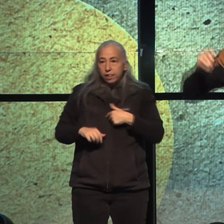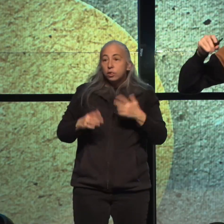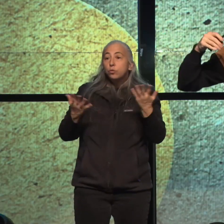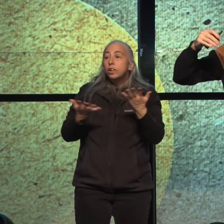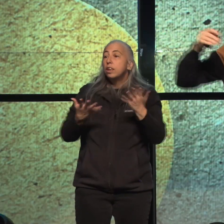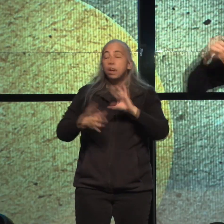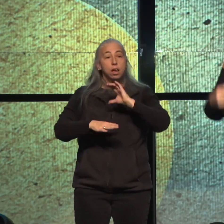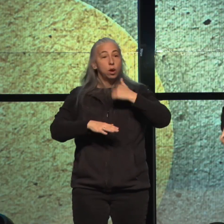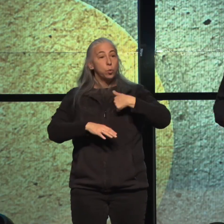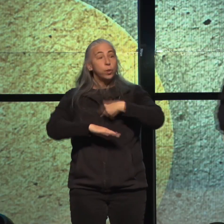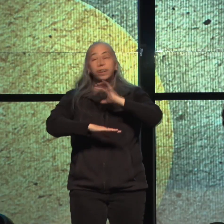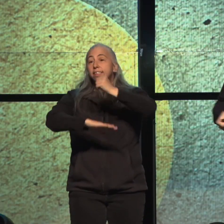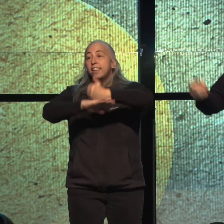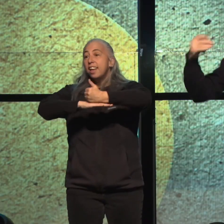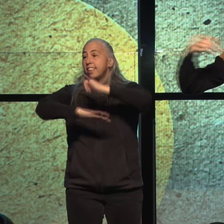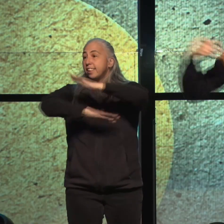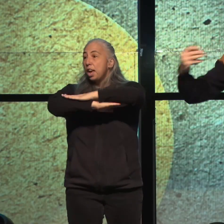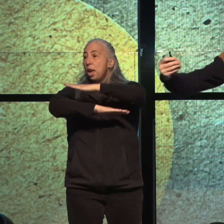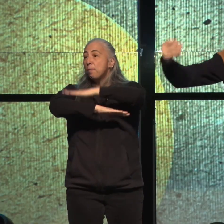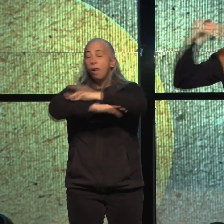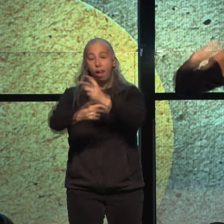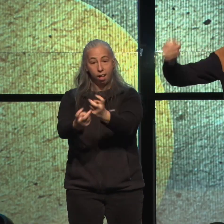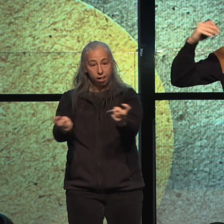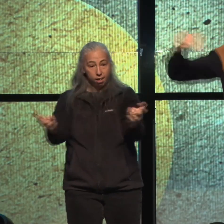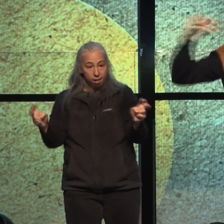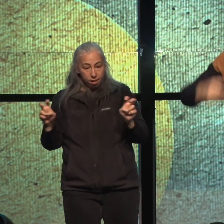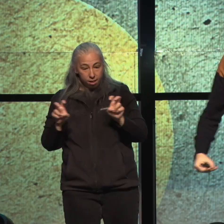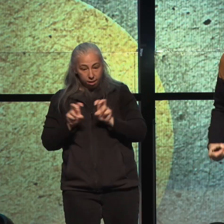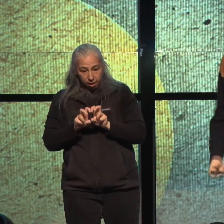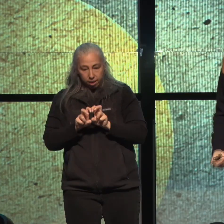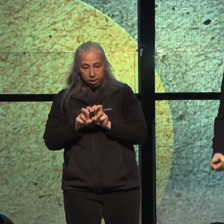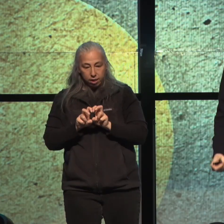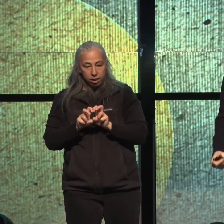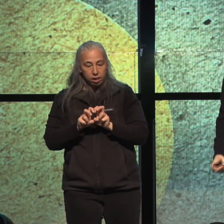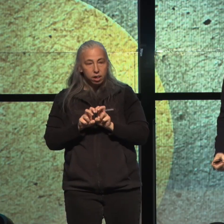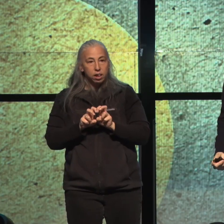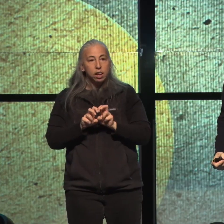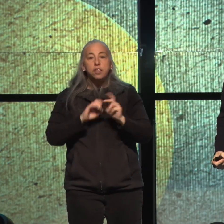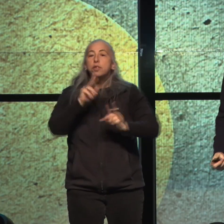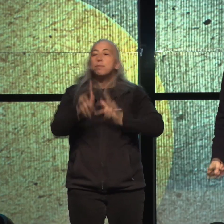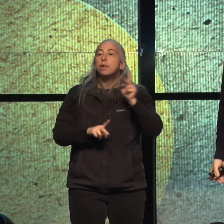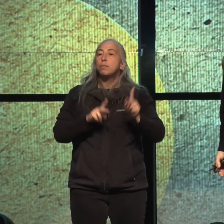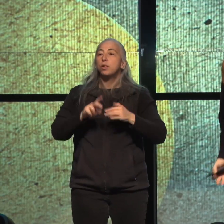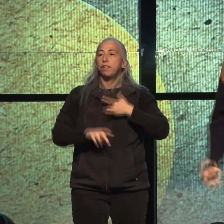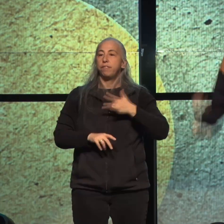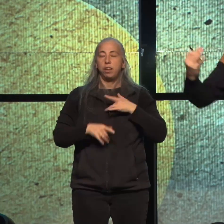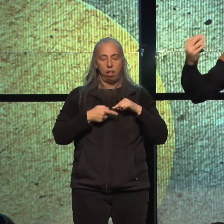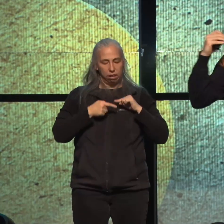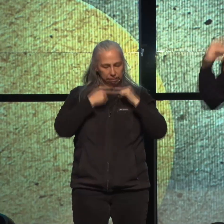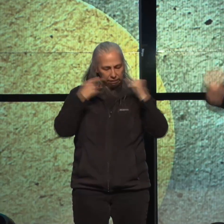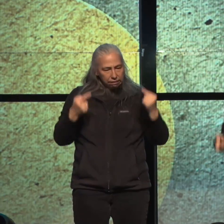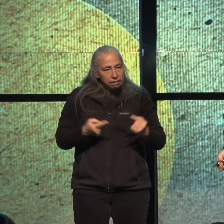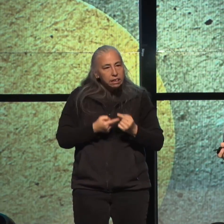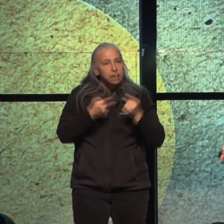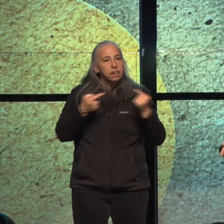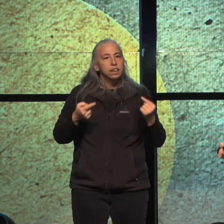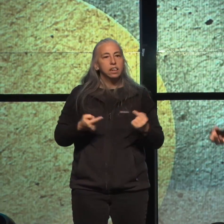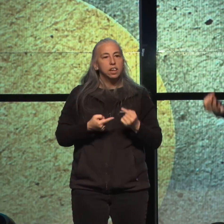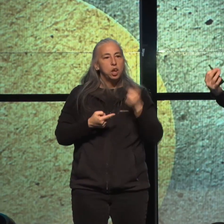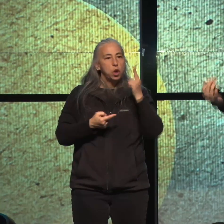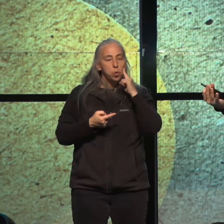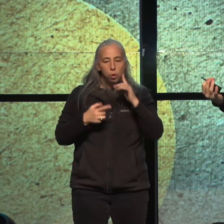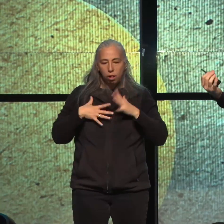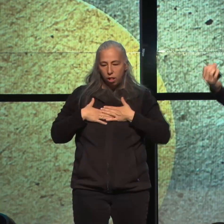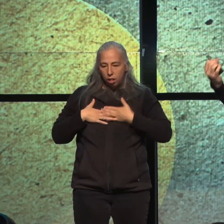happens? Those of us who are dead in our sin will be resurrected and our bones will no longer